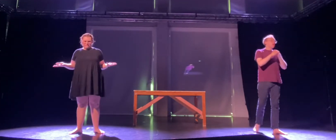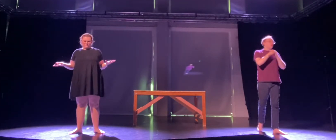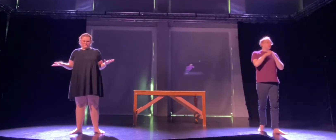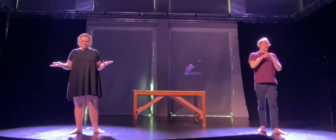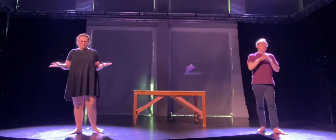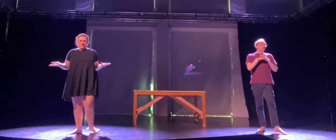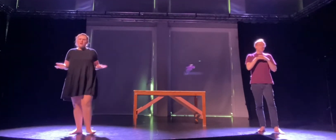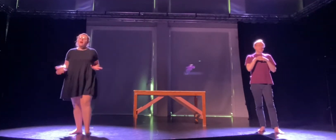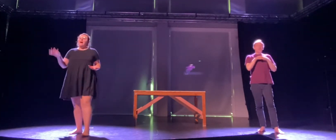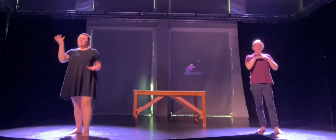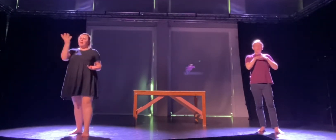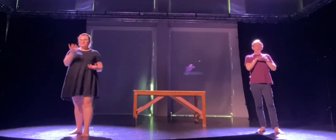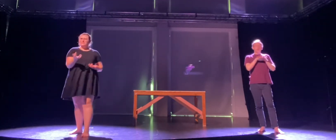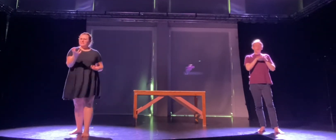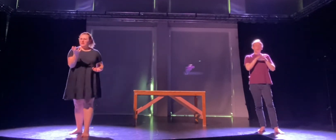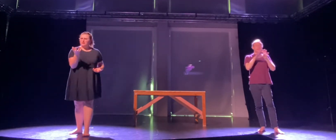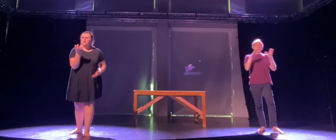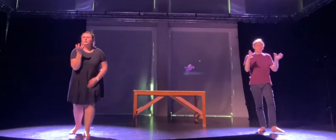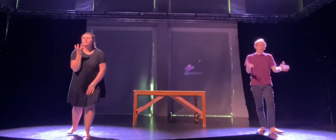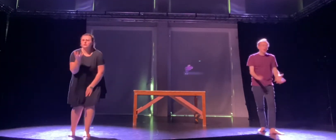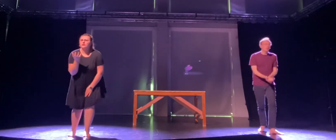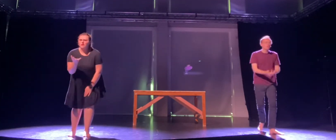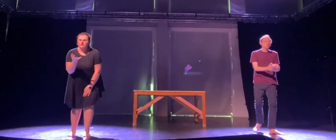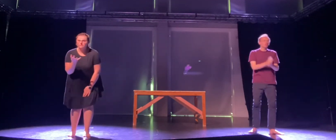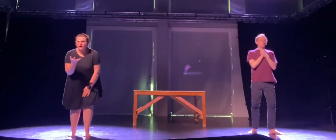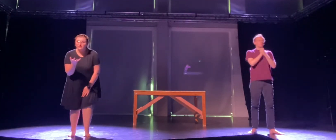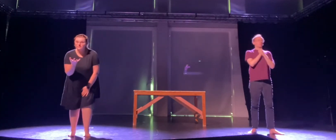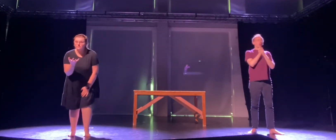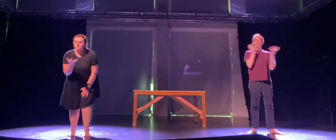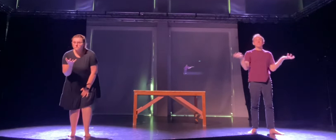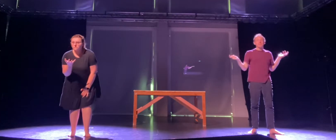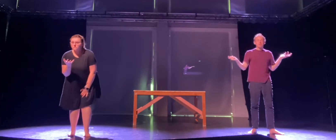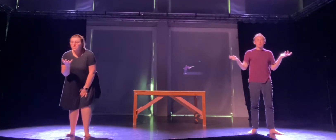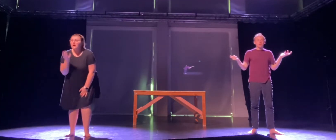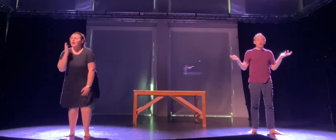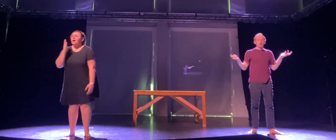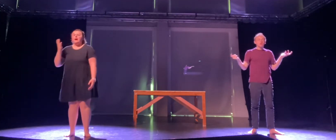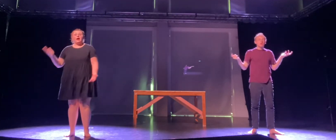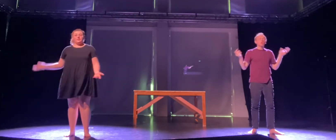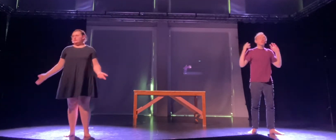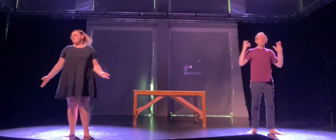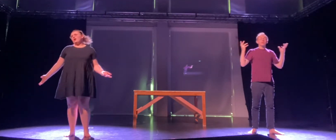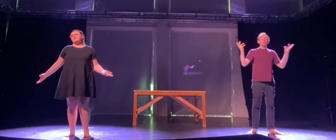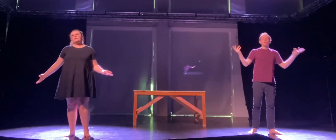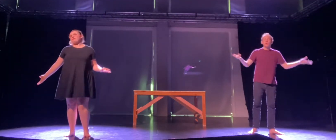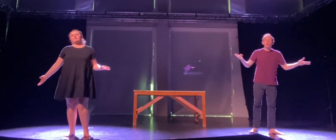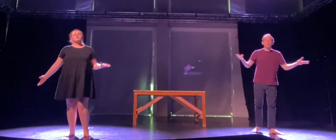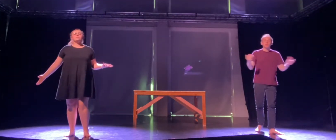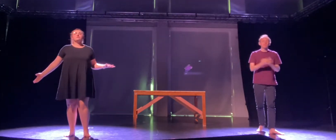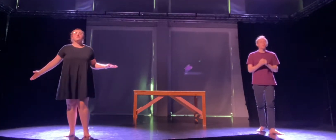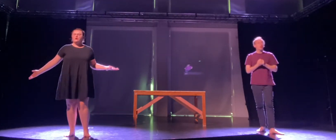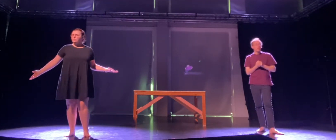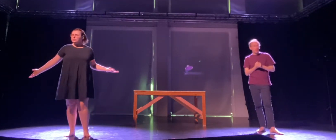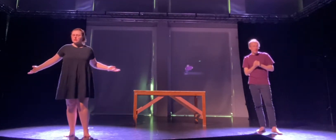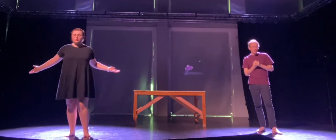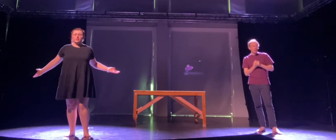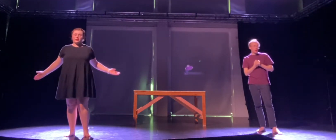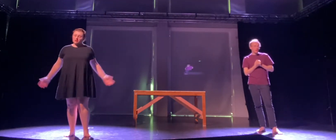The Earth is You have this thing completely called the round. tree of life, right? Or is it? According to Samuel been around Rowbotham, for based on the so method much level longer than humans experiment,